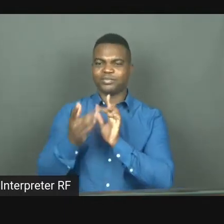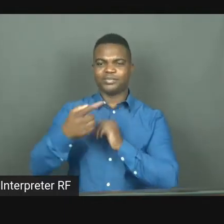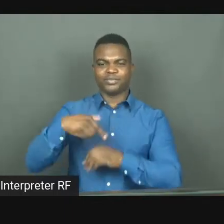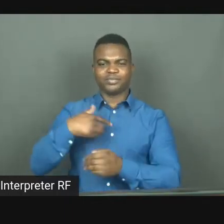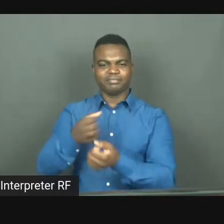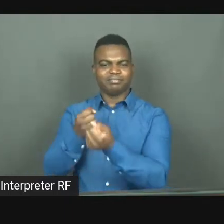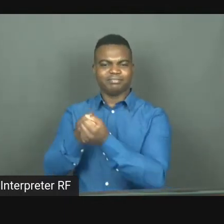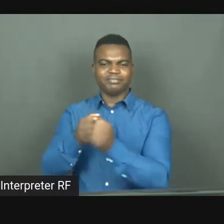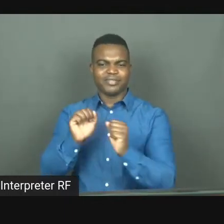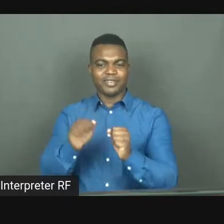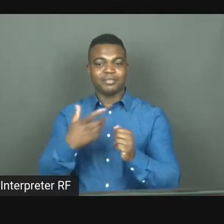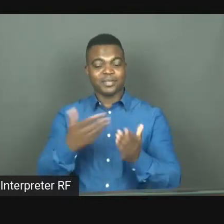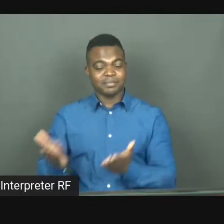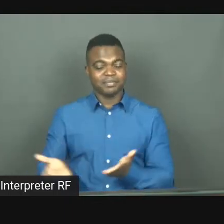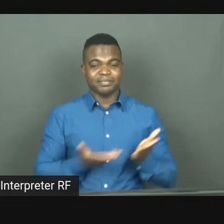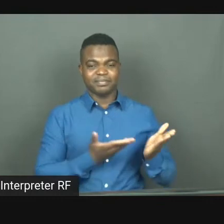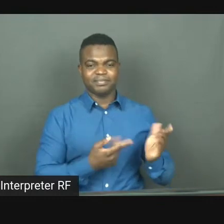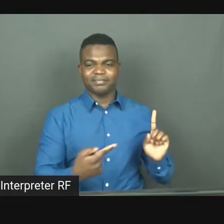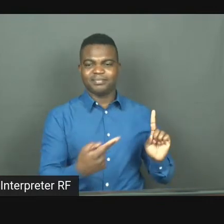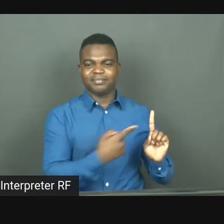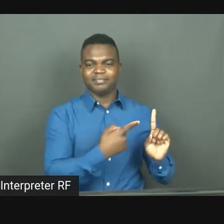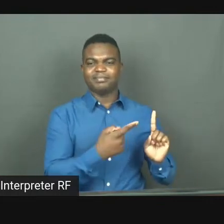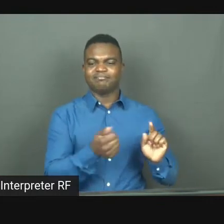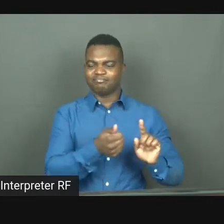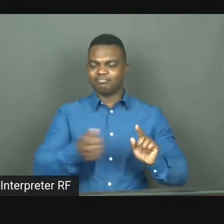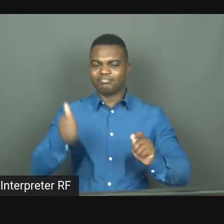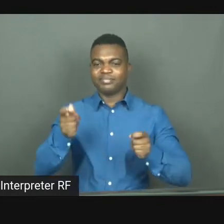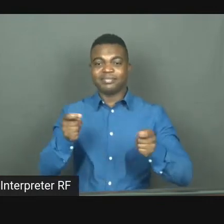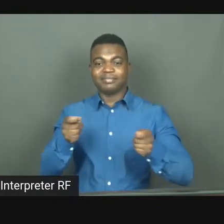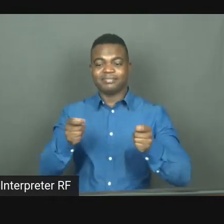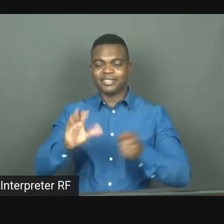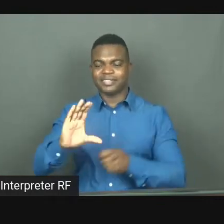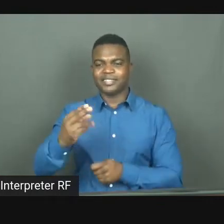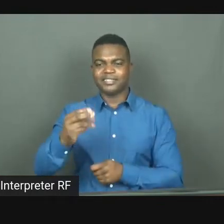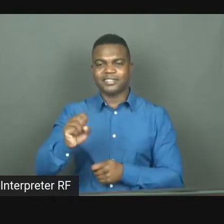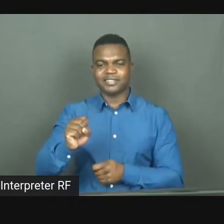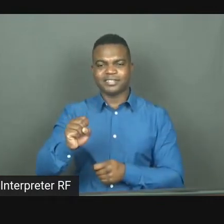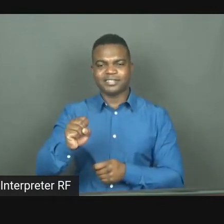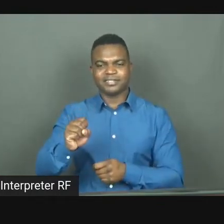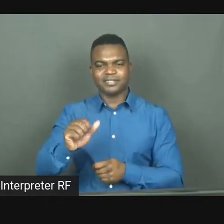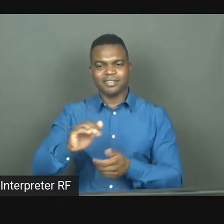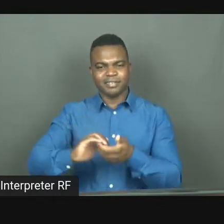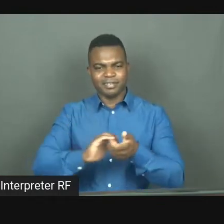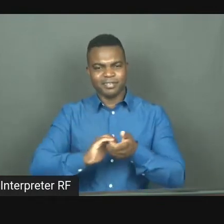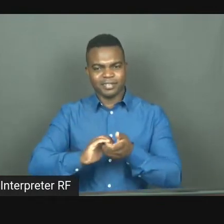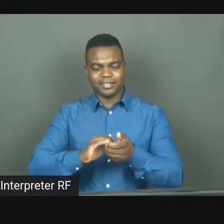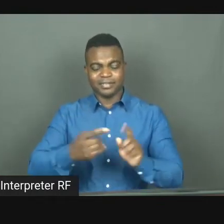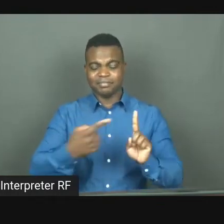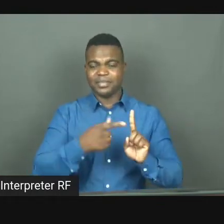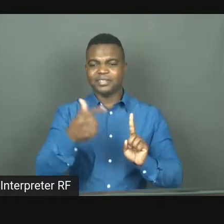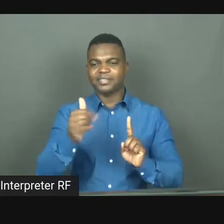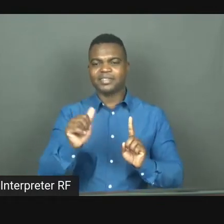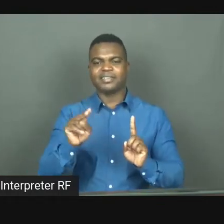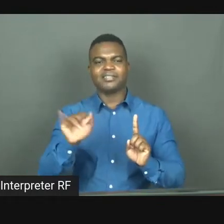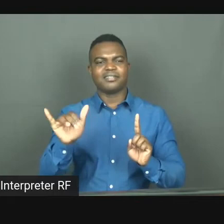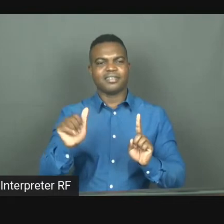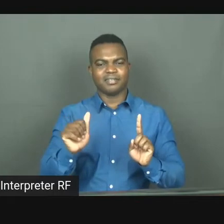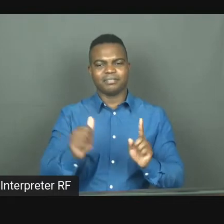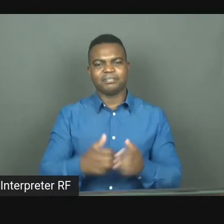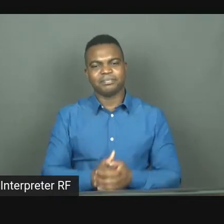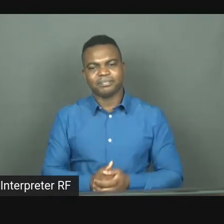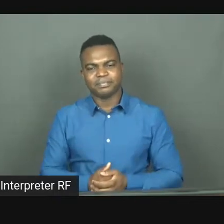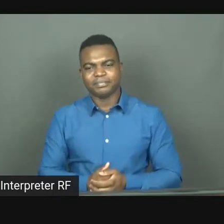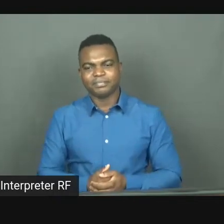the CHS exchange. We've learned a lot so far from day one, focusing on what